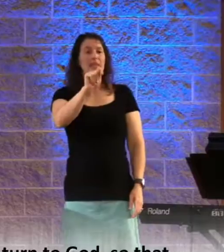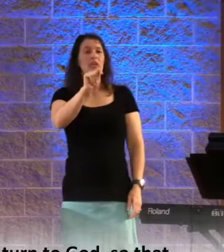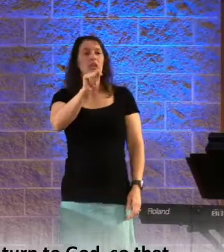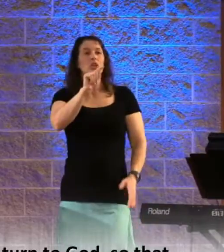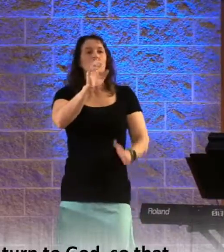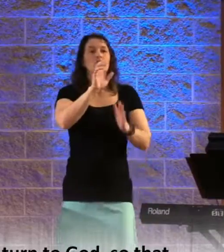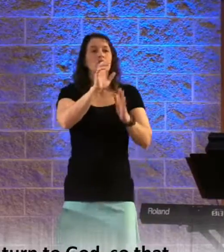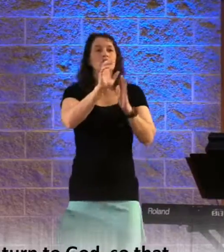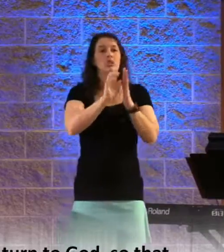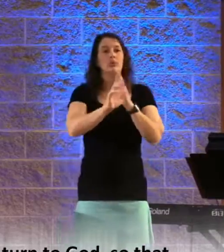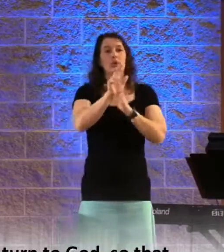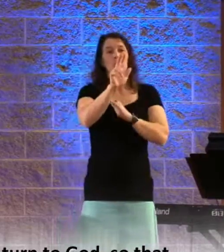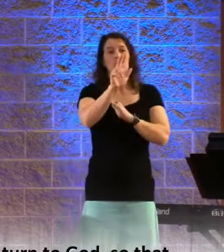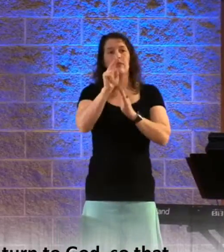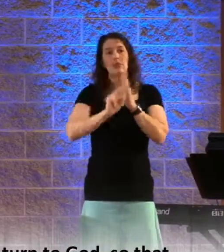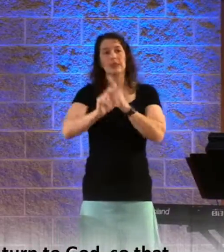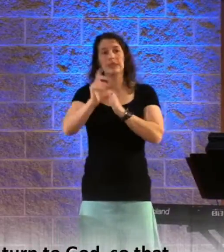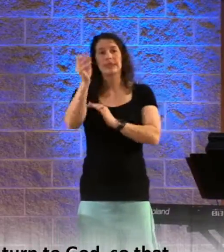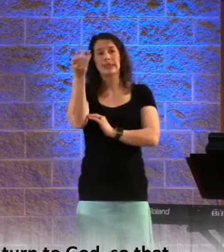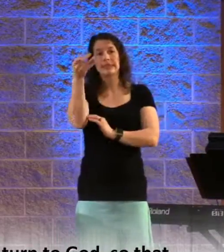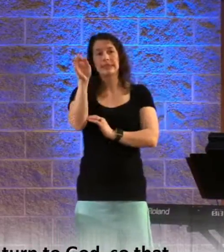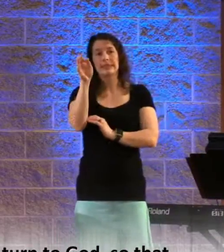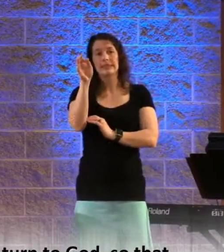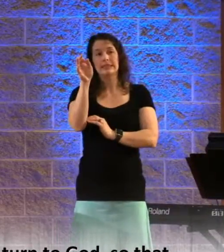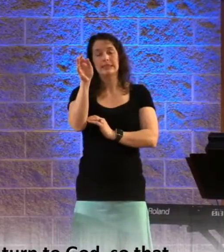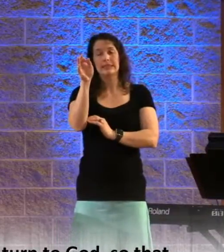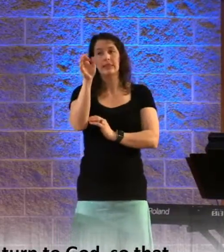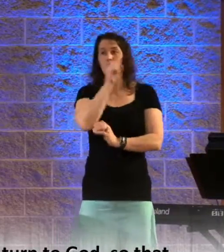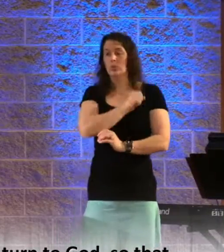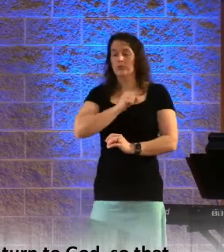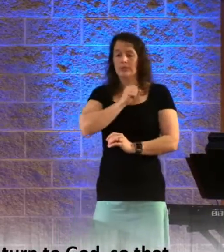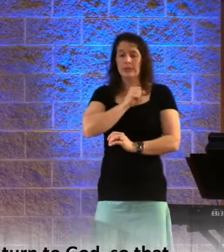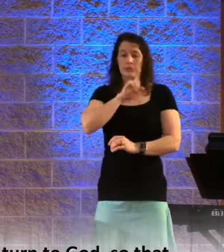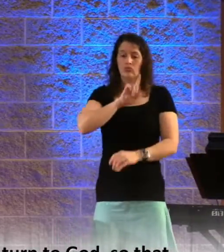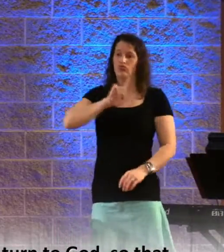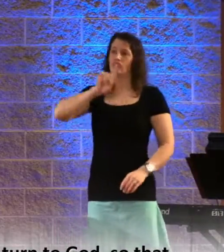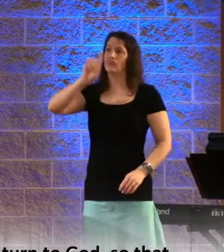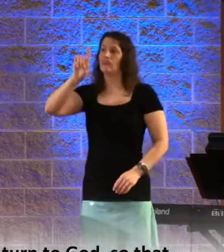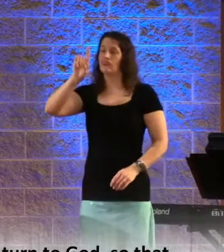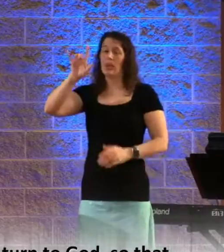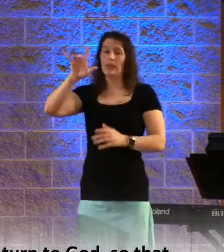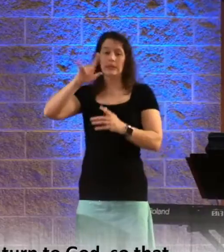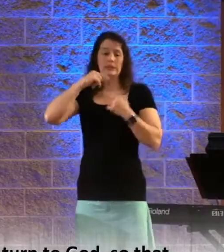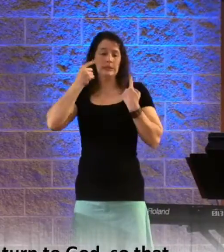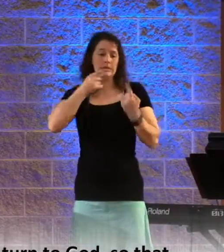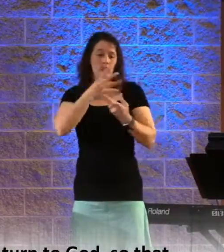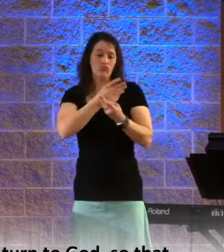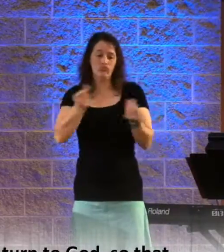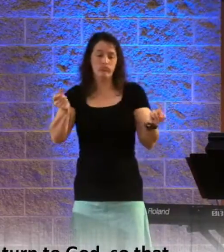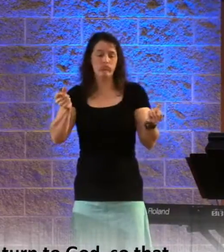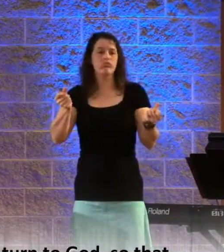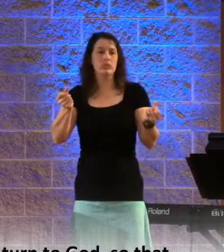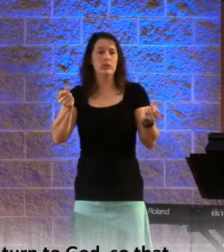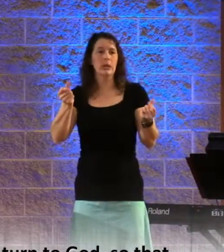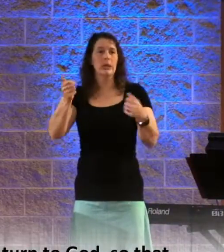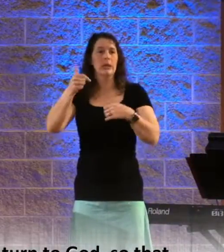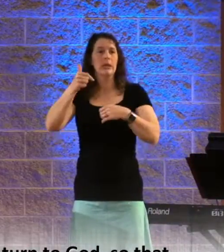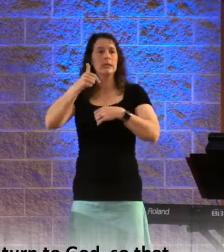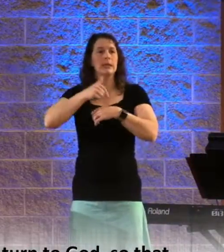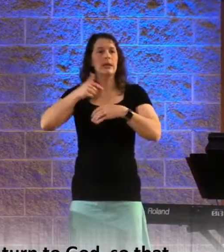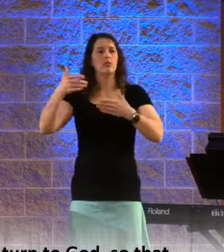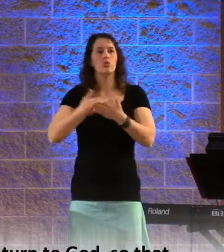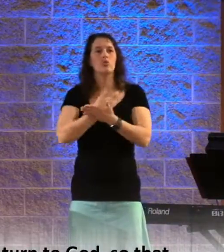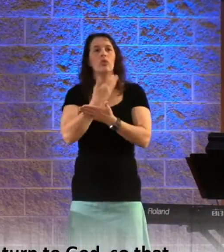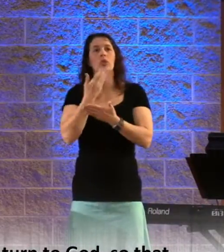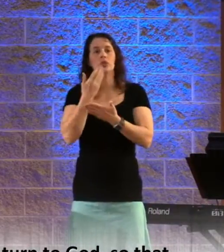19. Repent then and turn to God that your sins may be wiped out, that times of refreshing may come